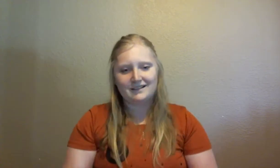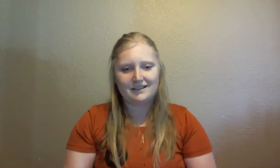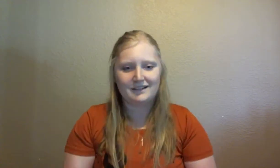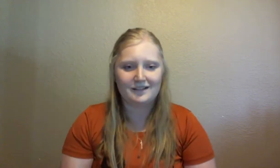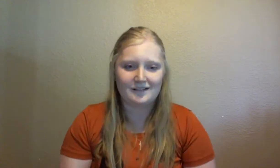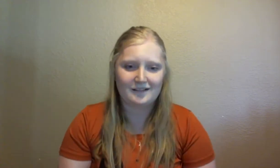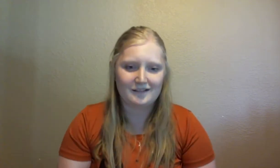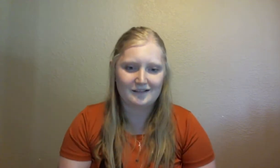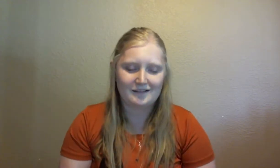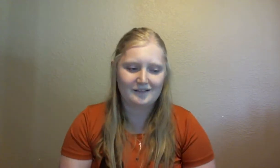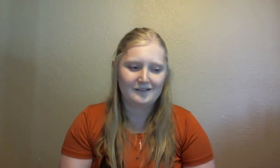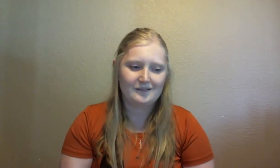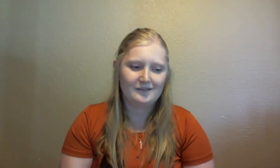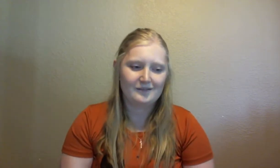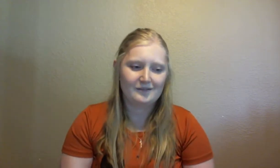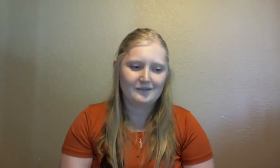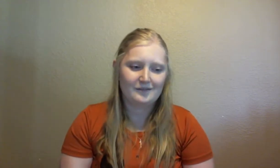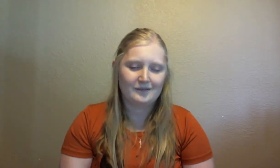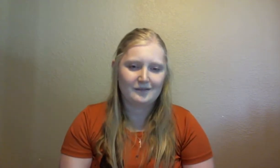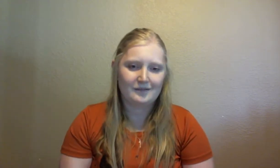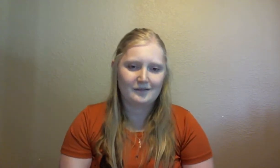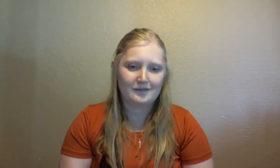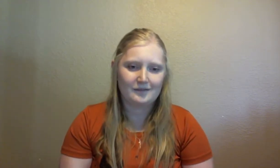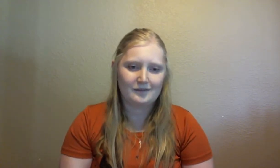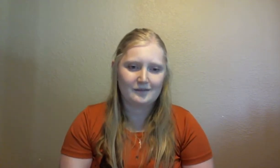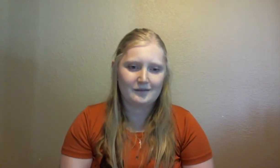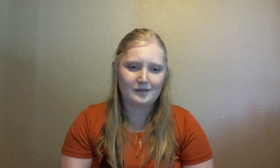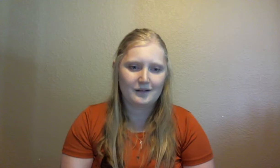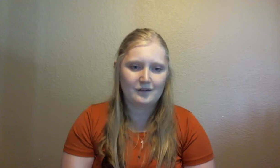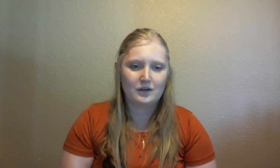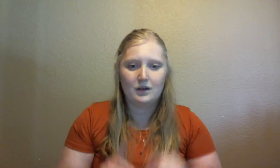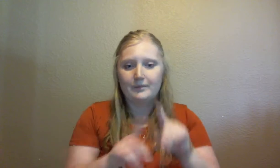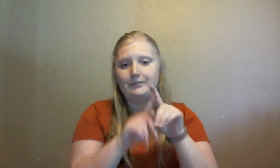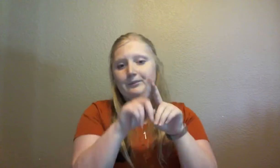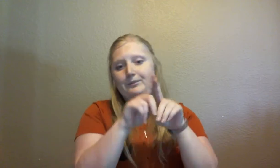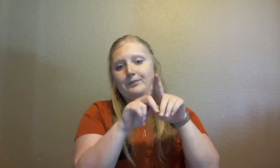Milky Way, and the bright stars shine all around,